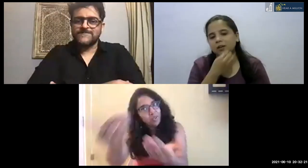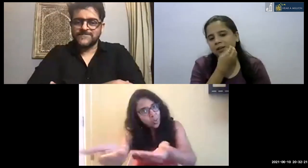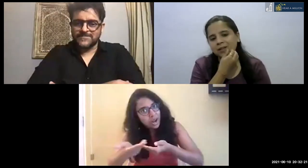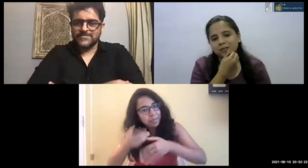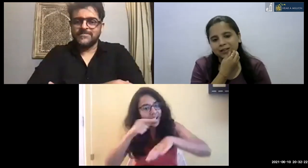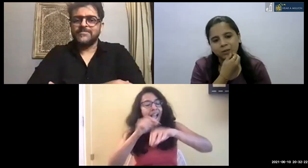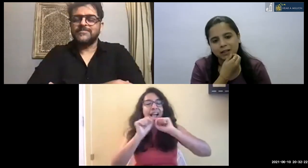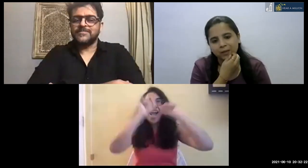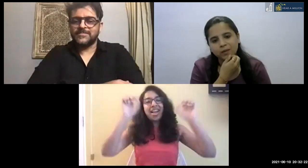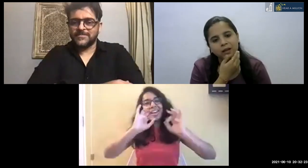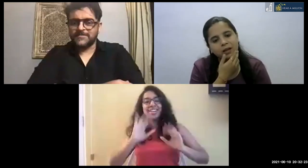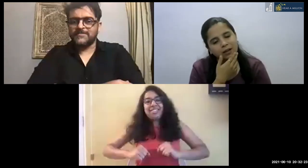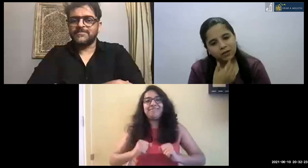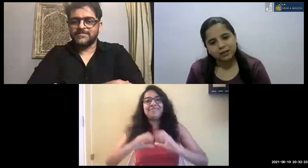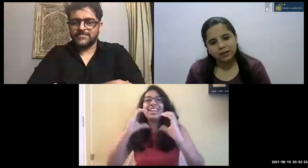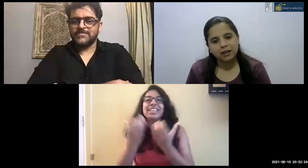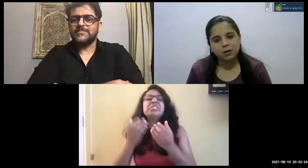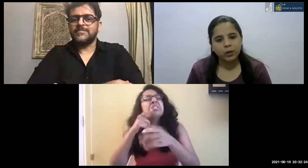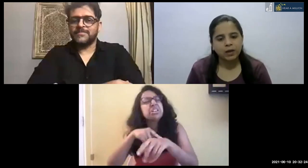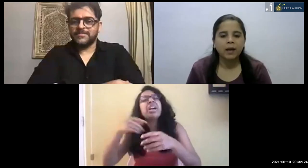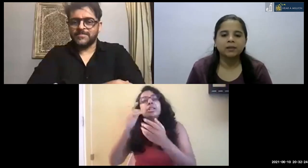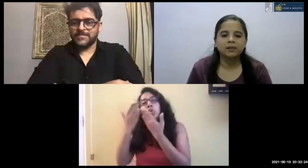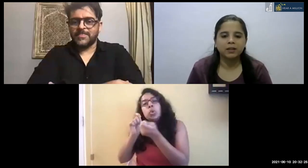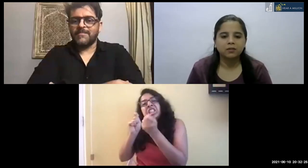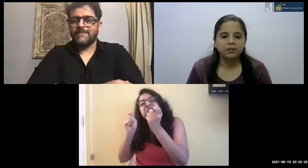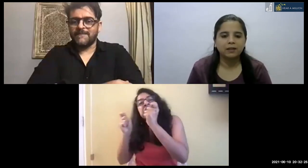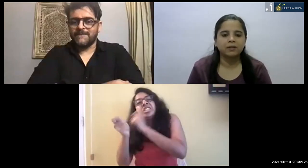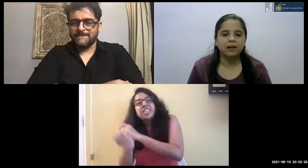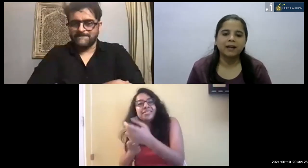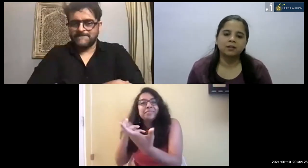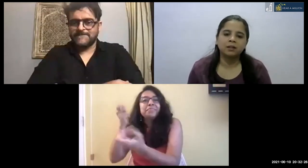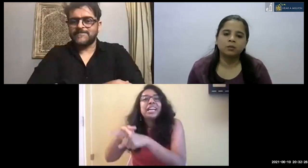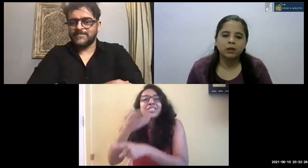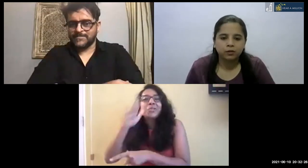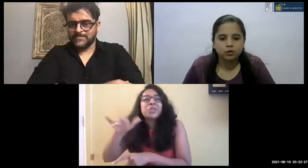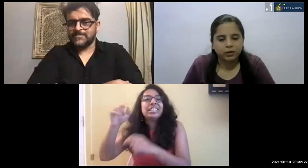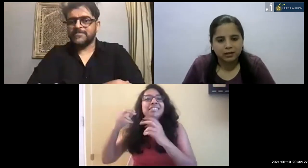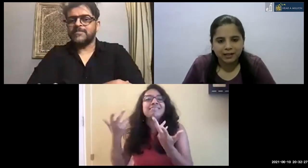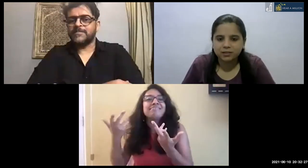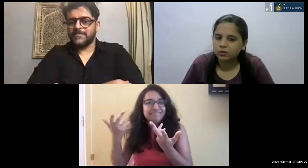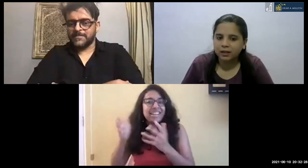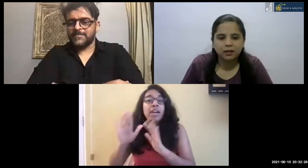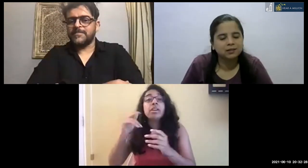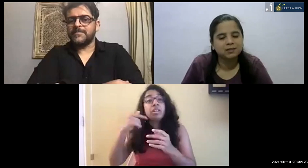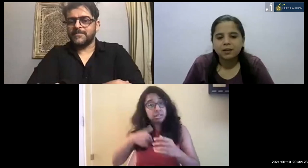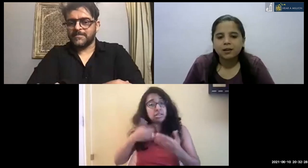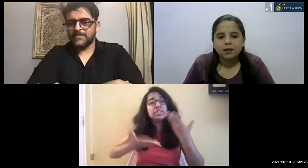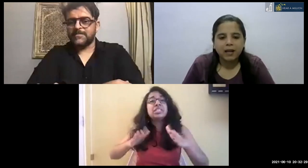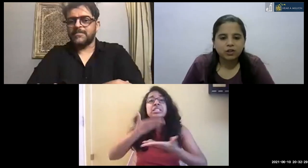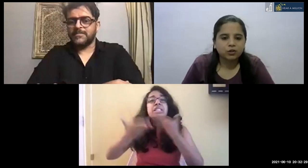So we have given the flexible time. Then they wake up, and when they feel relaxed and they would like to join the class, so